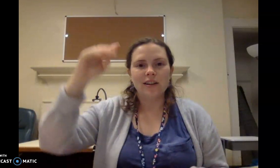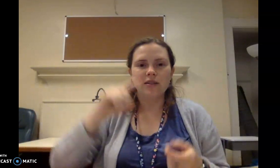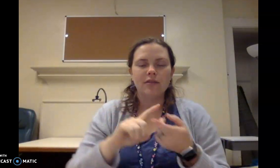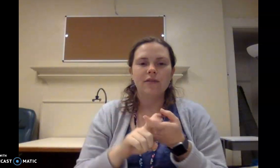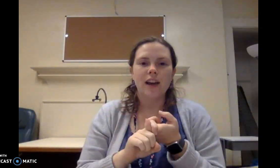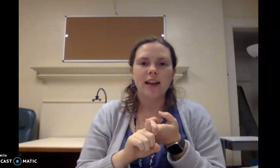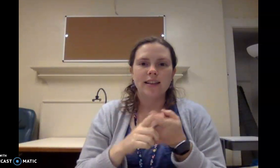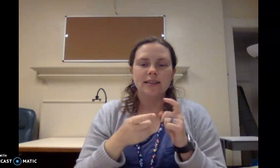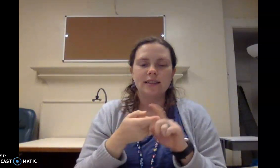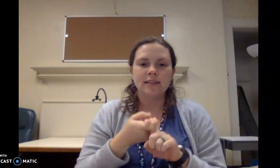Hello, friends.